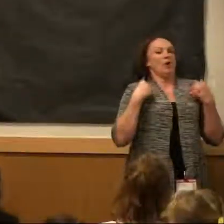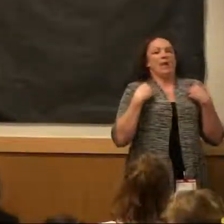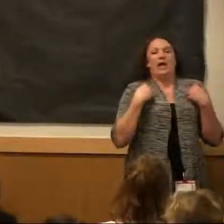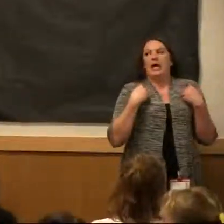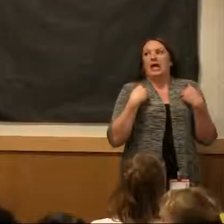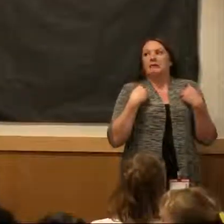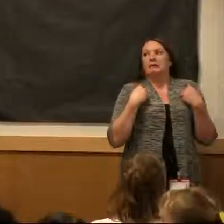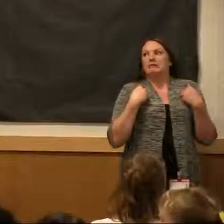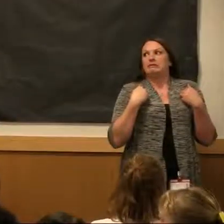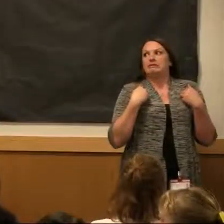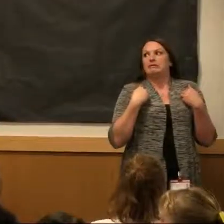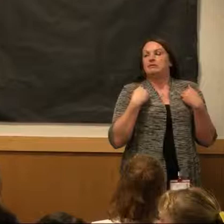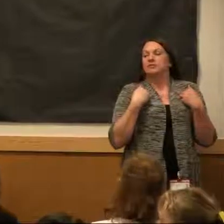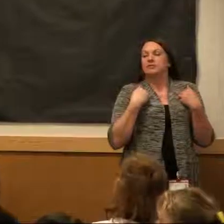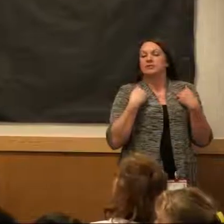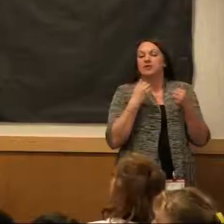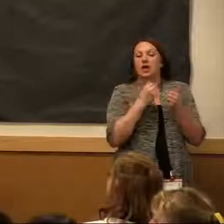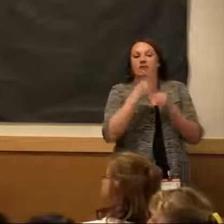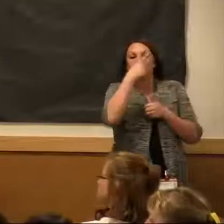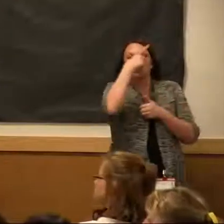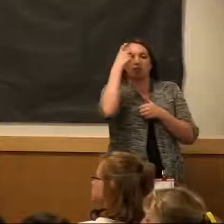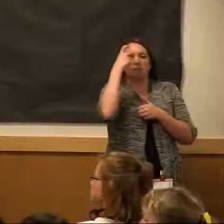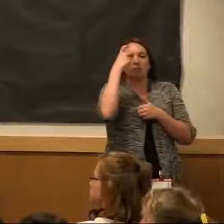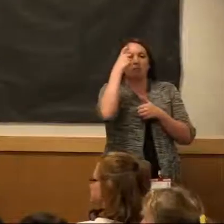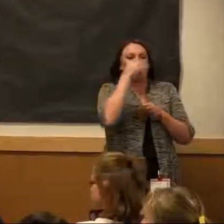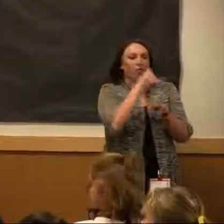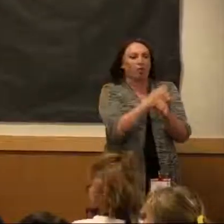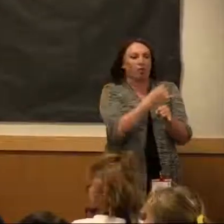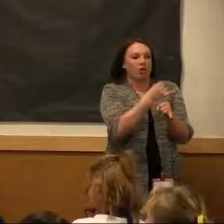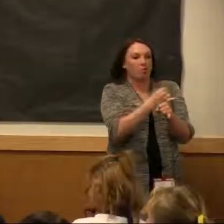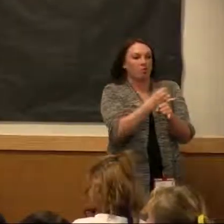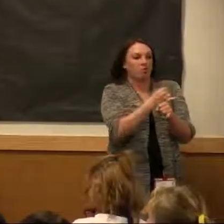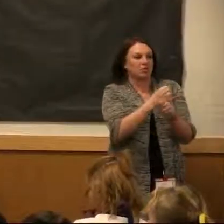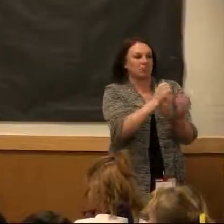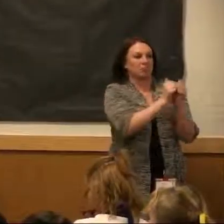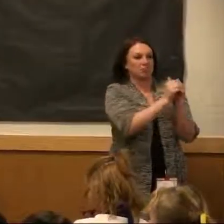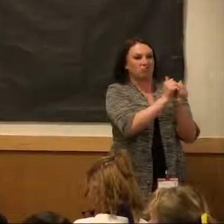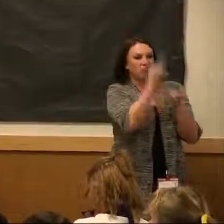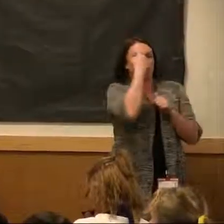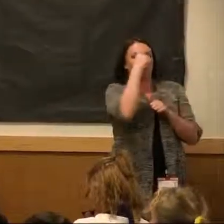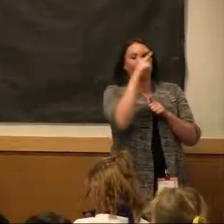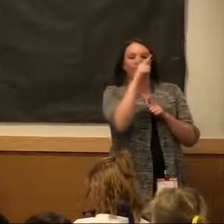every summer on our campus, we have some competition for the